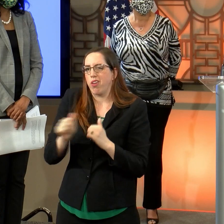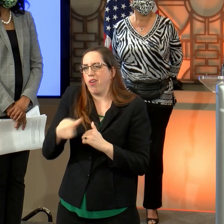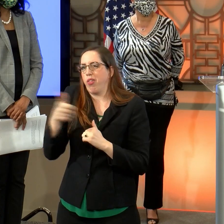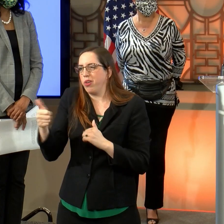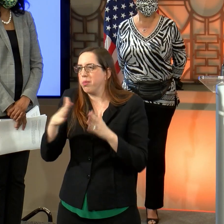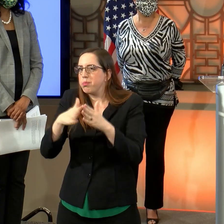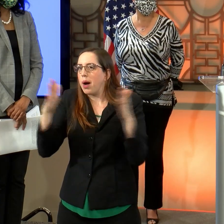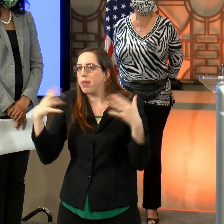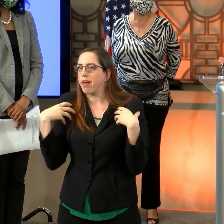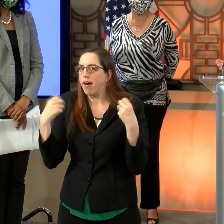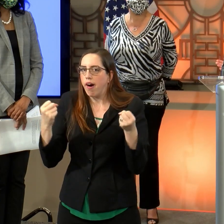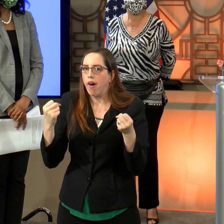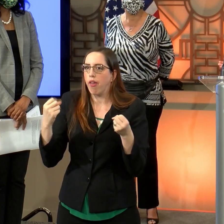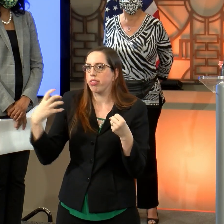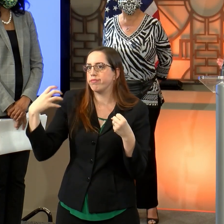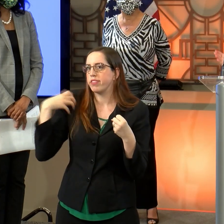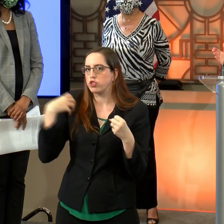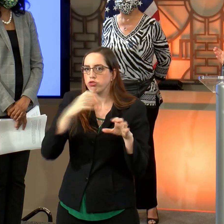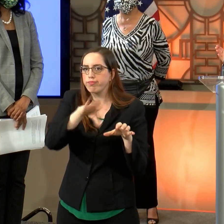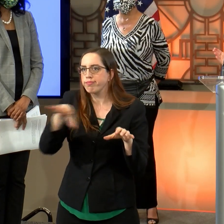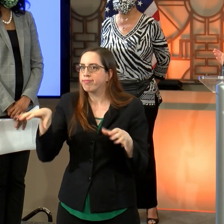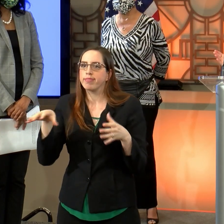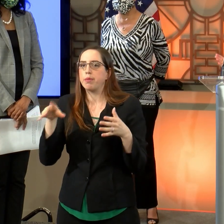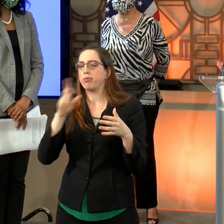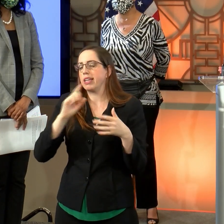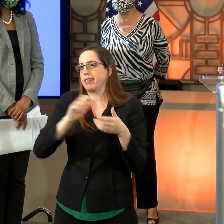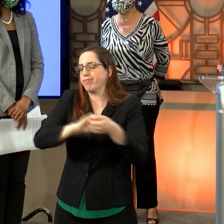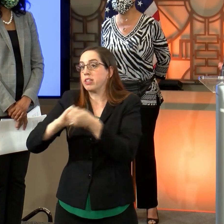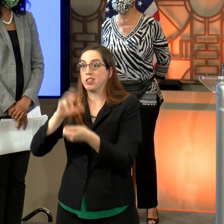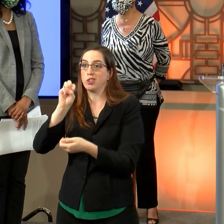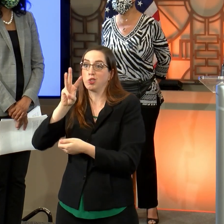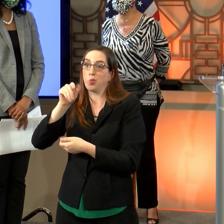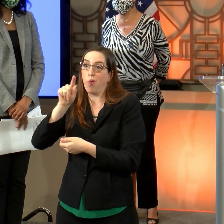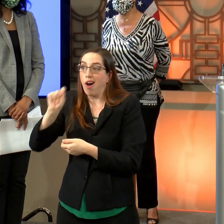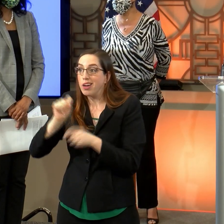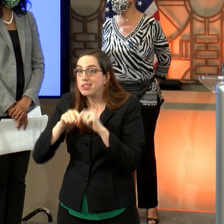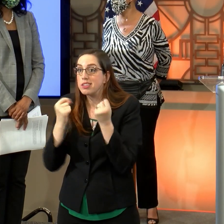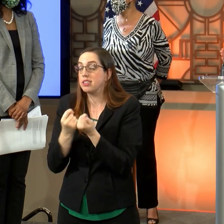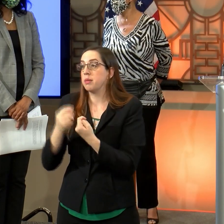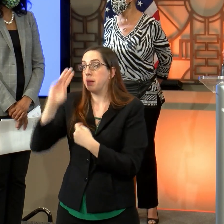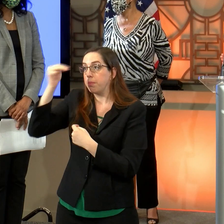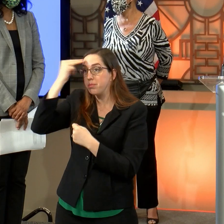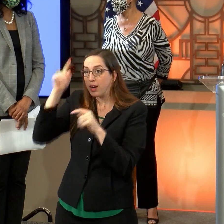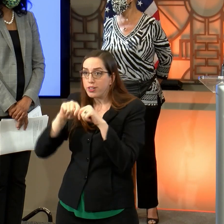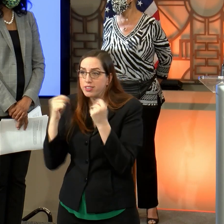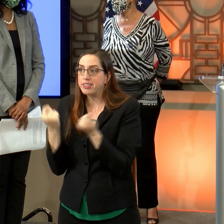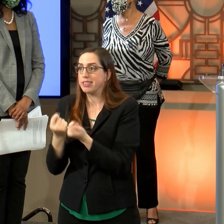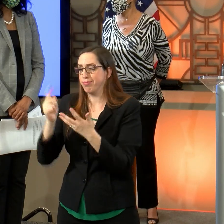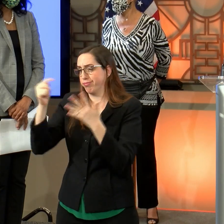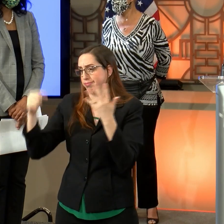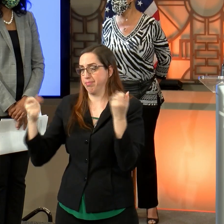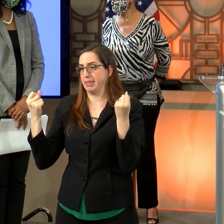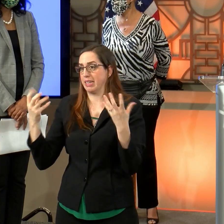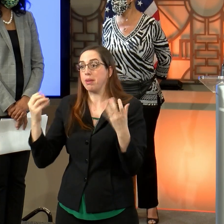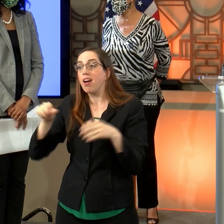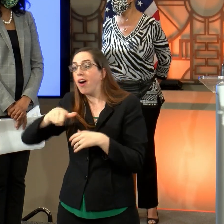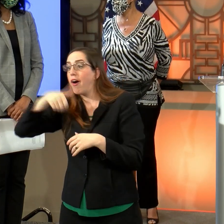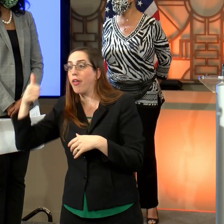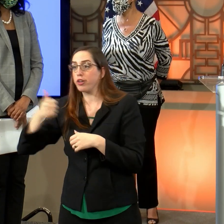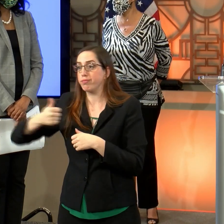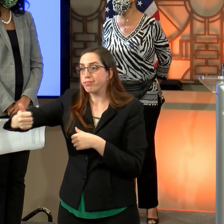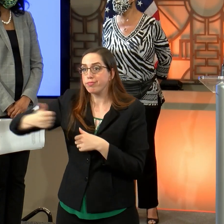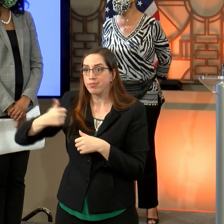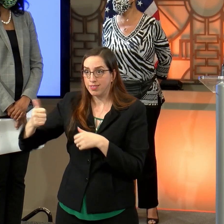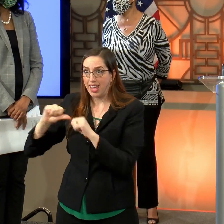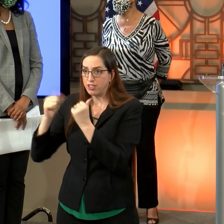health officials and with everybody, frankly, as part of the SWAT team, the mayor's team, other teams, other transit agencies all